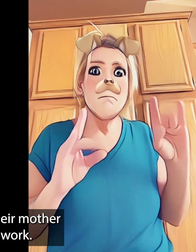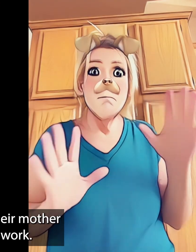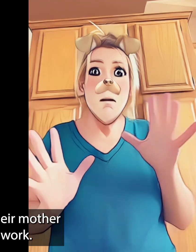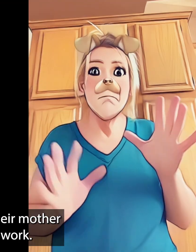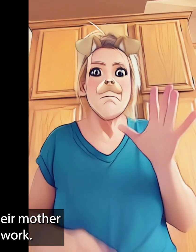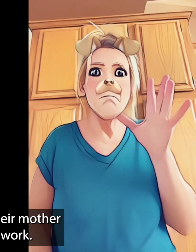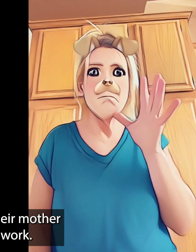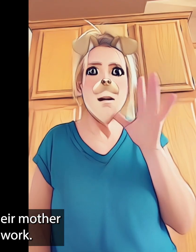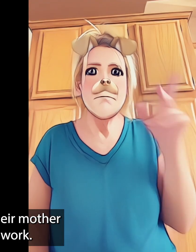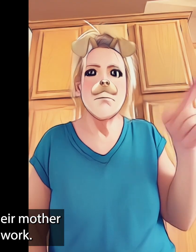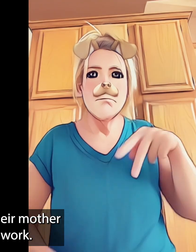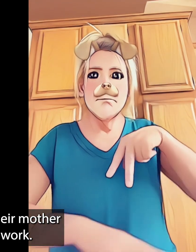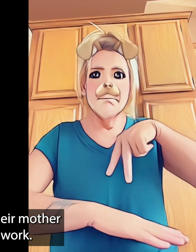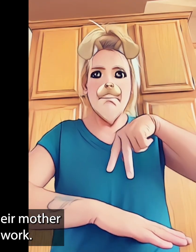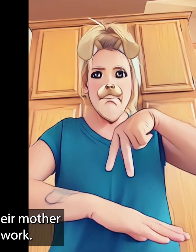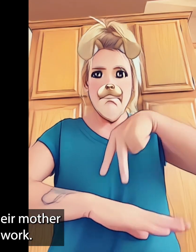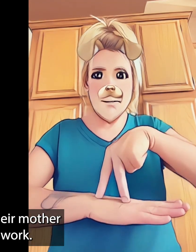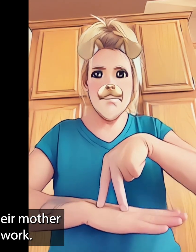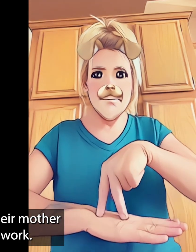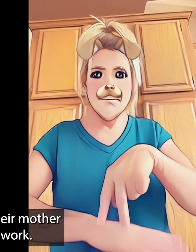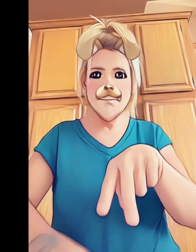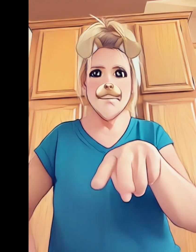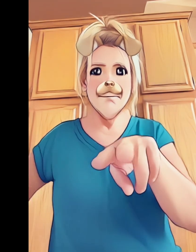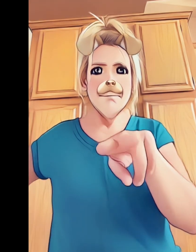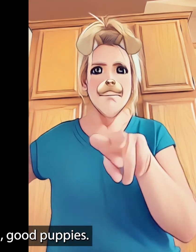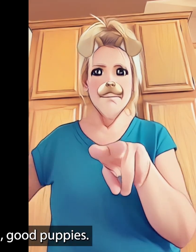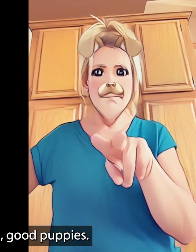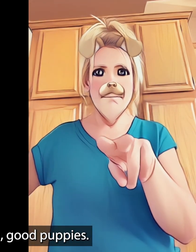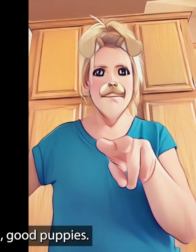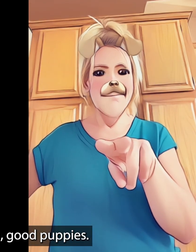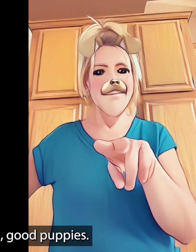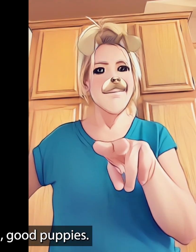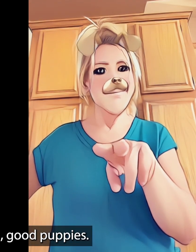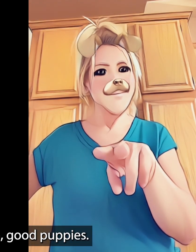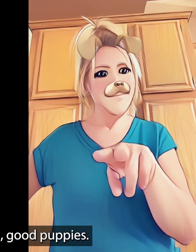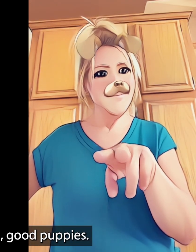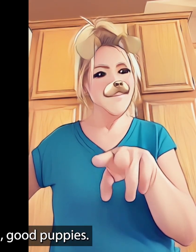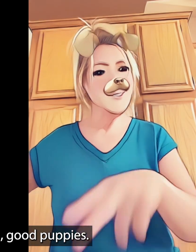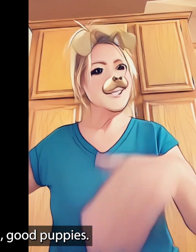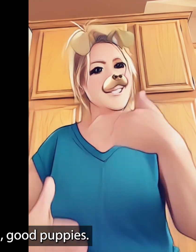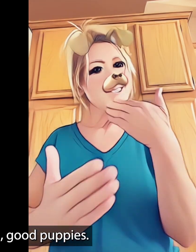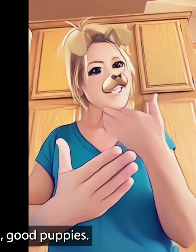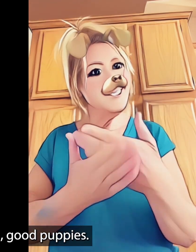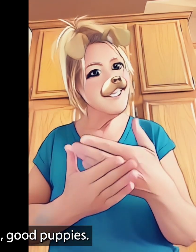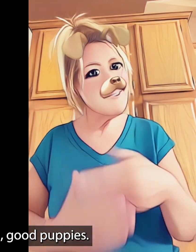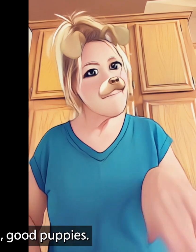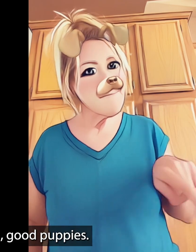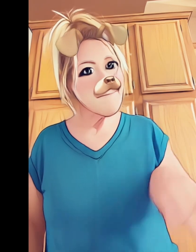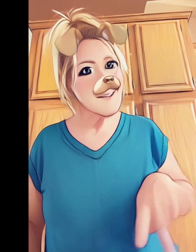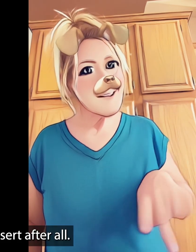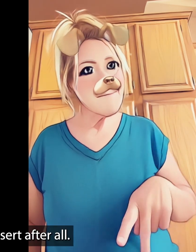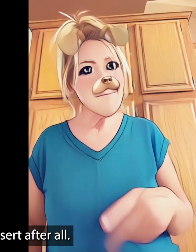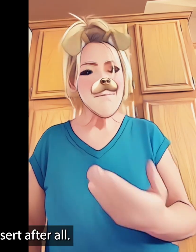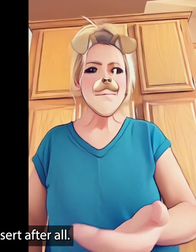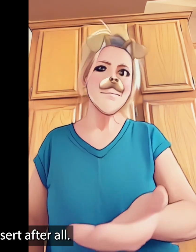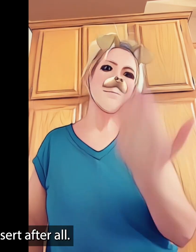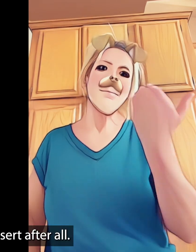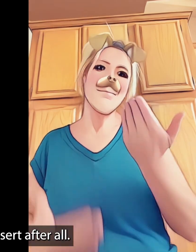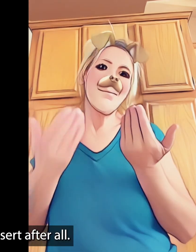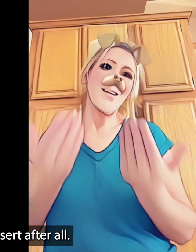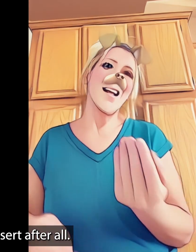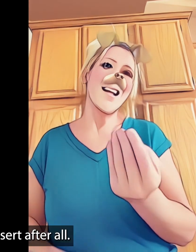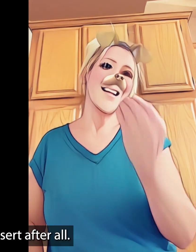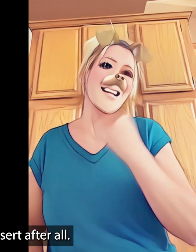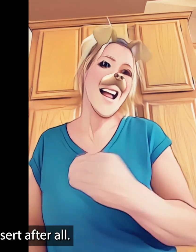They didn't notice their mother watching them work. She smiled and told them, "Good puppies. You can have your